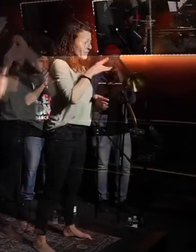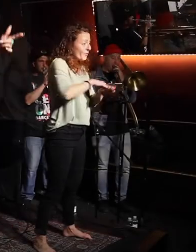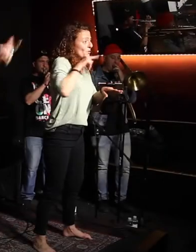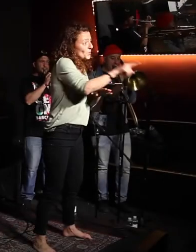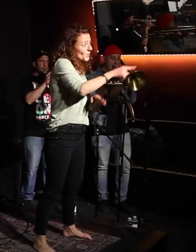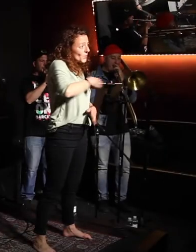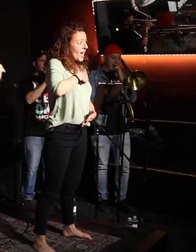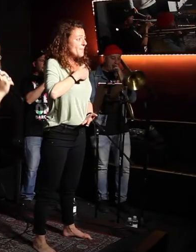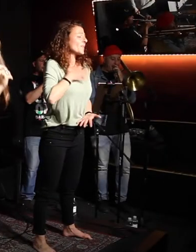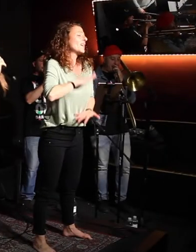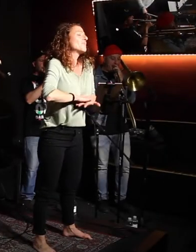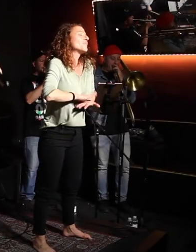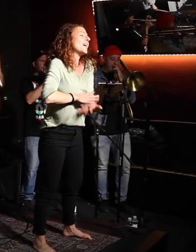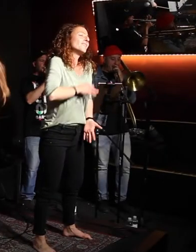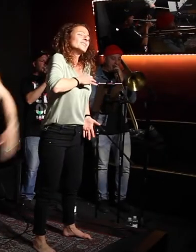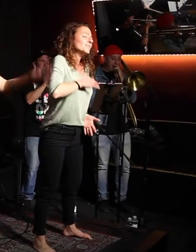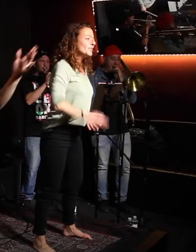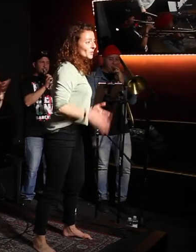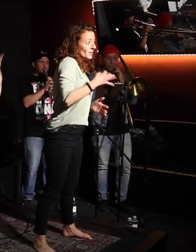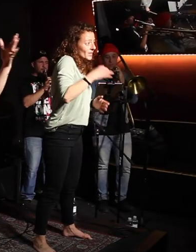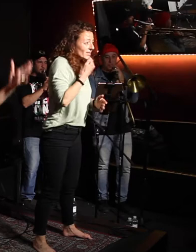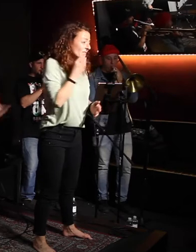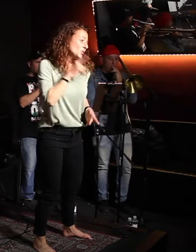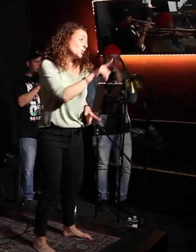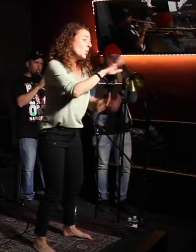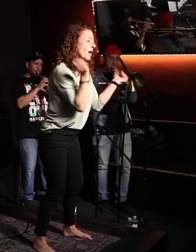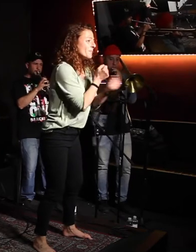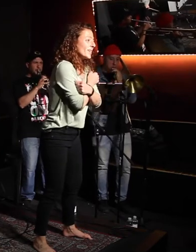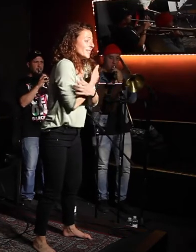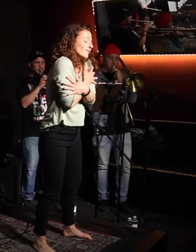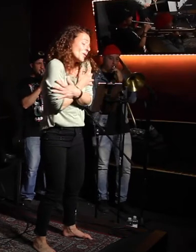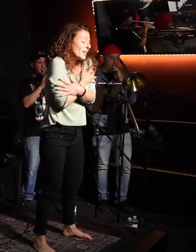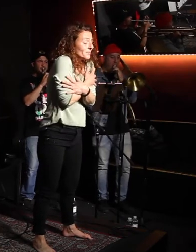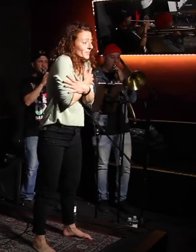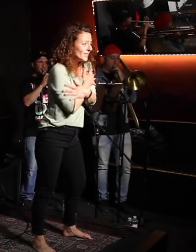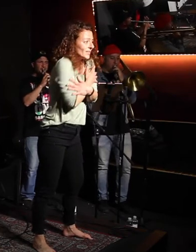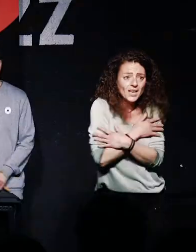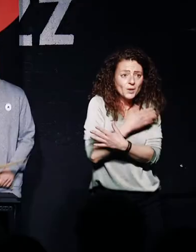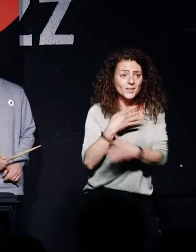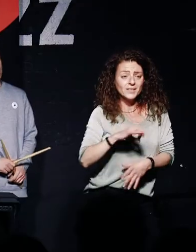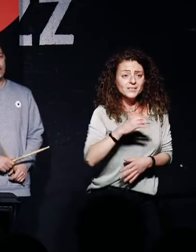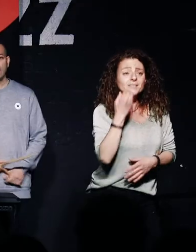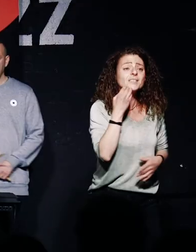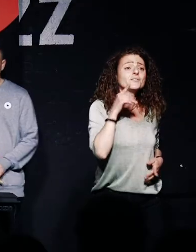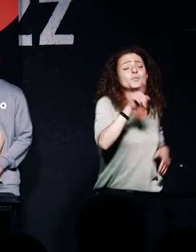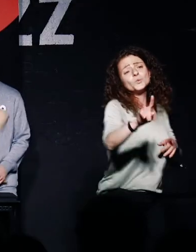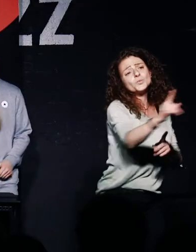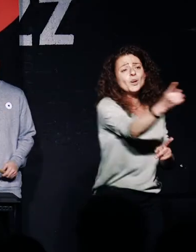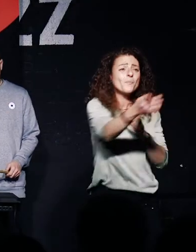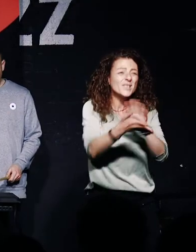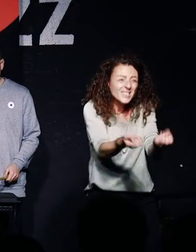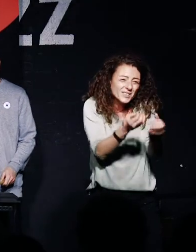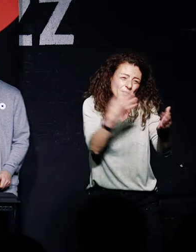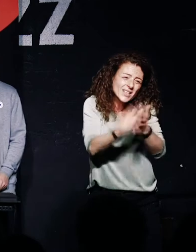For you, I calm down, only when you hold me in your arms, only if you